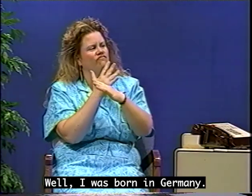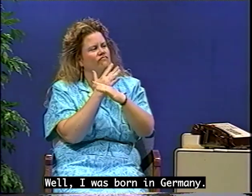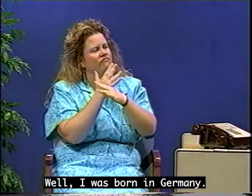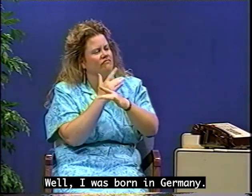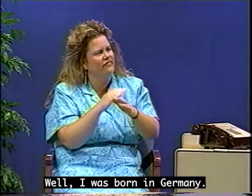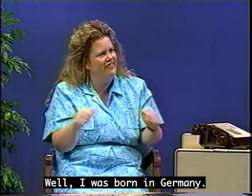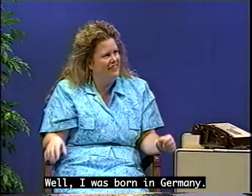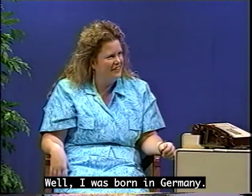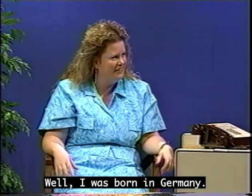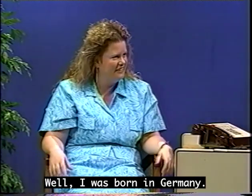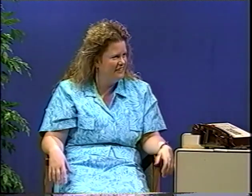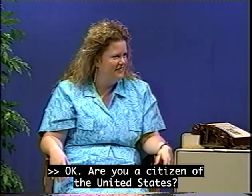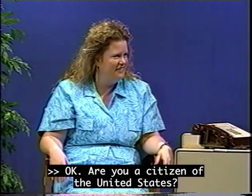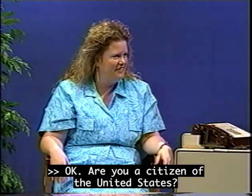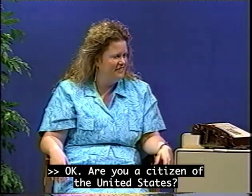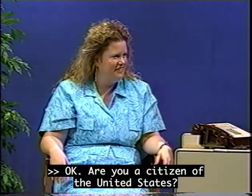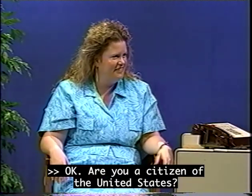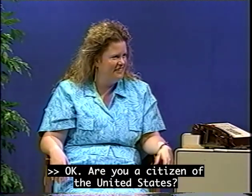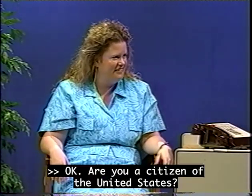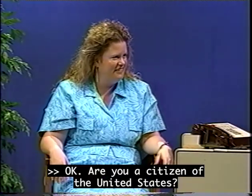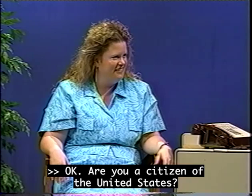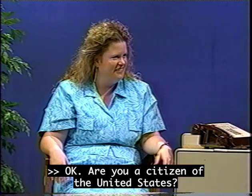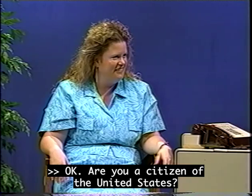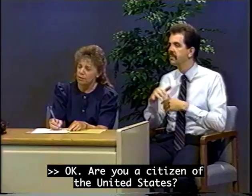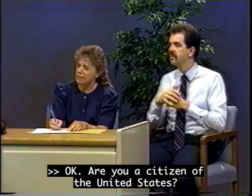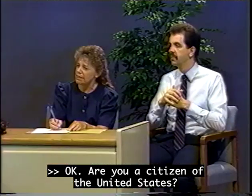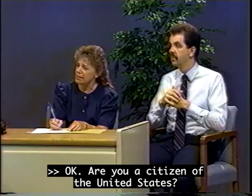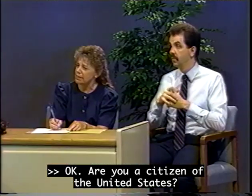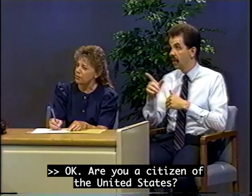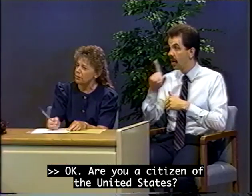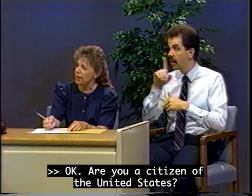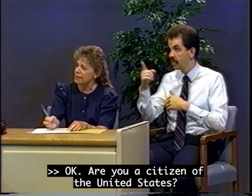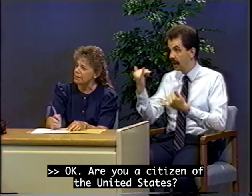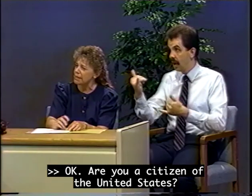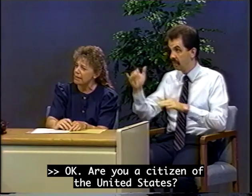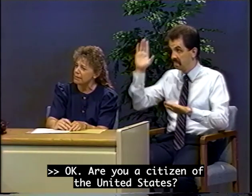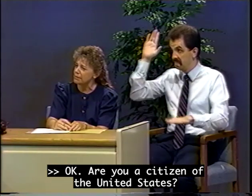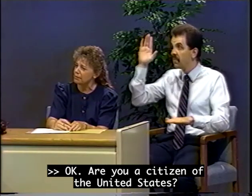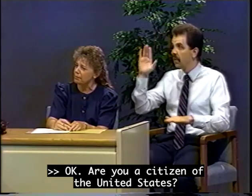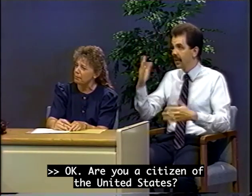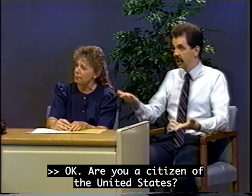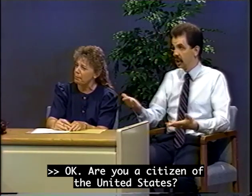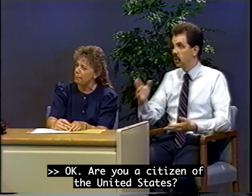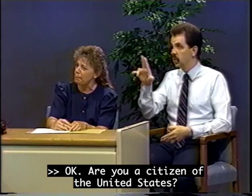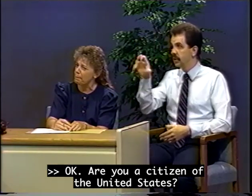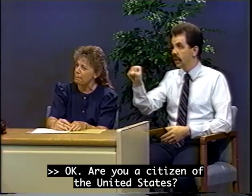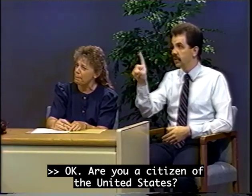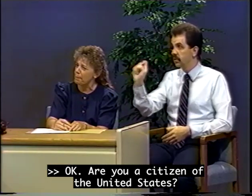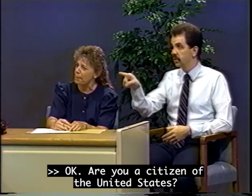Well, I was born in Germany. Okay. Are you a citizen of the United States?